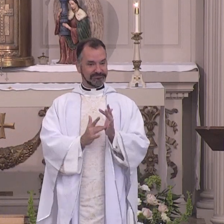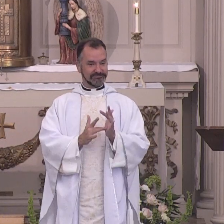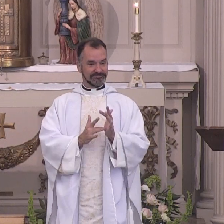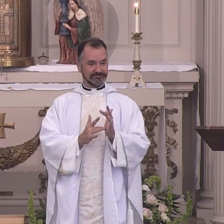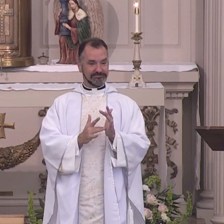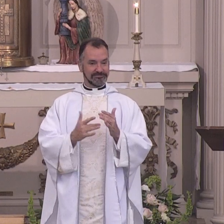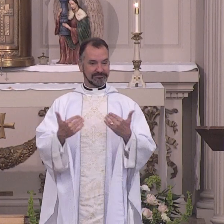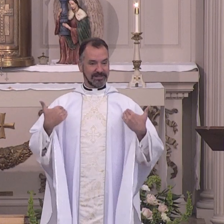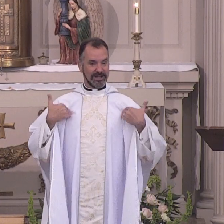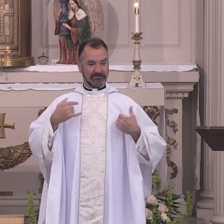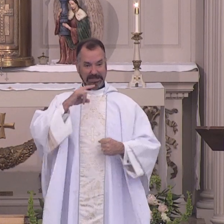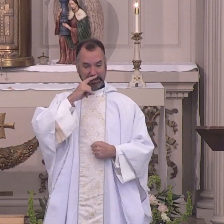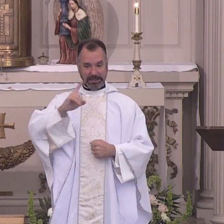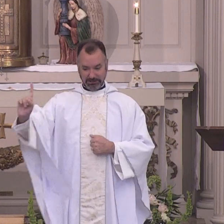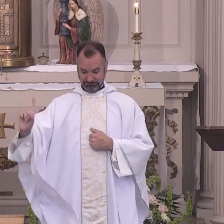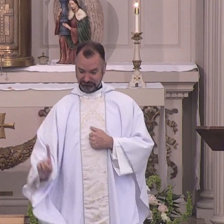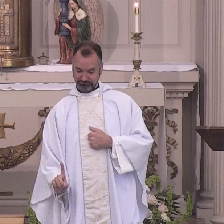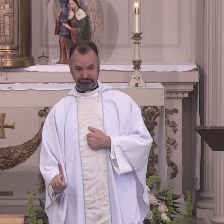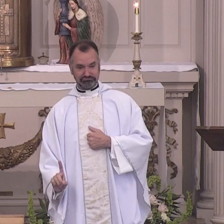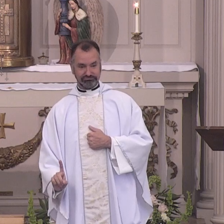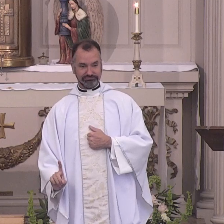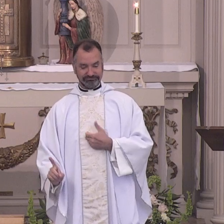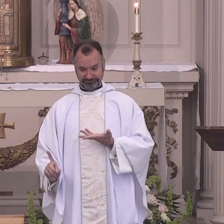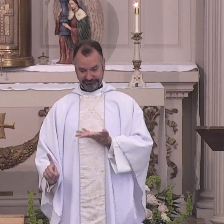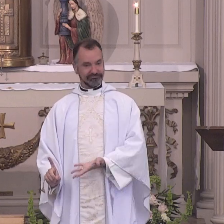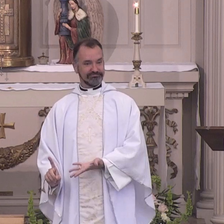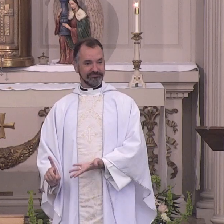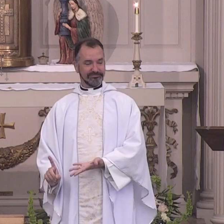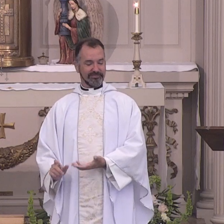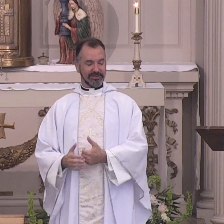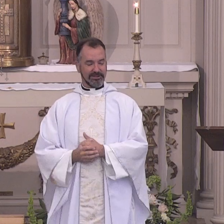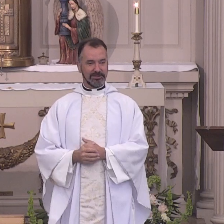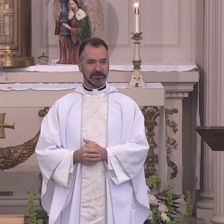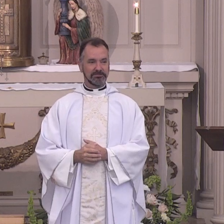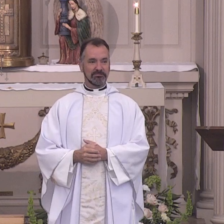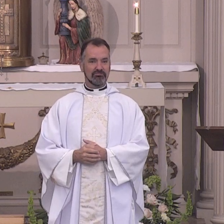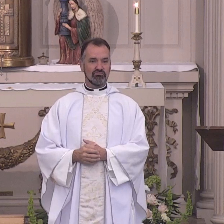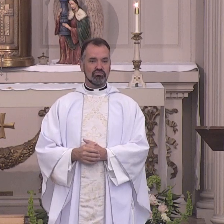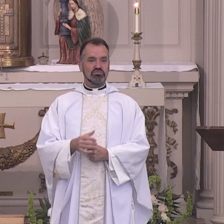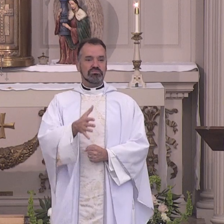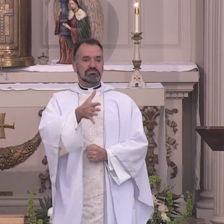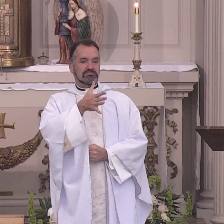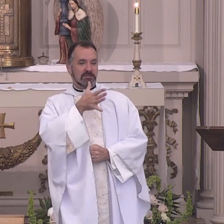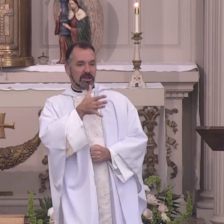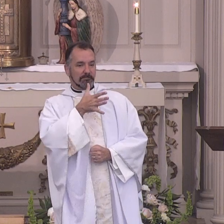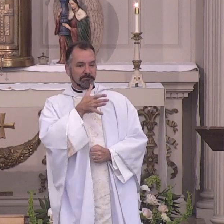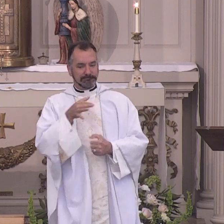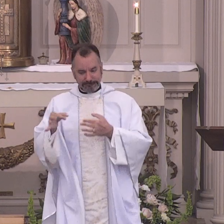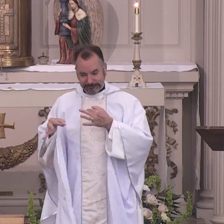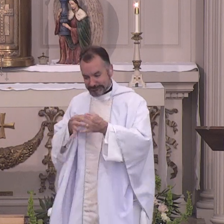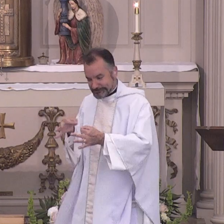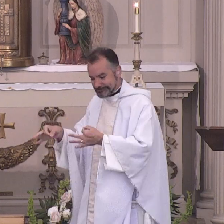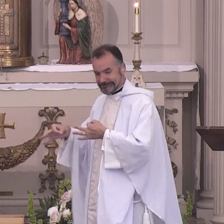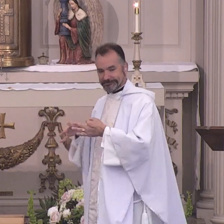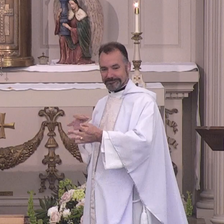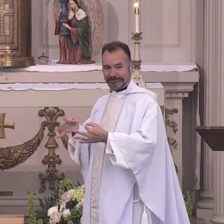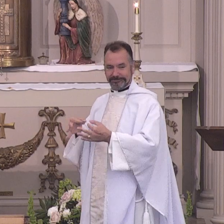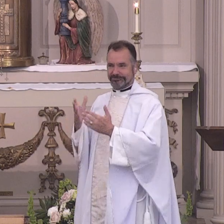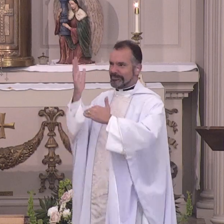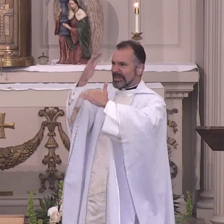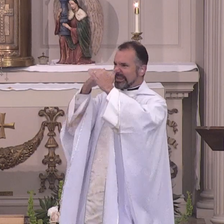learning about guardian angels at that age. And in the gospel today, Jesus speaks to a